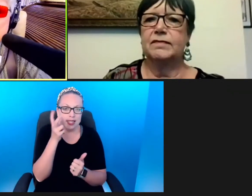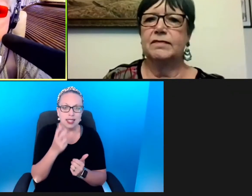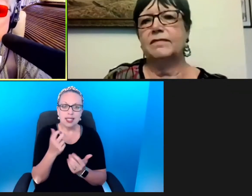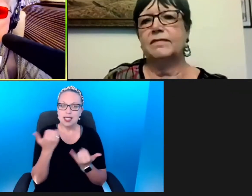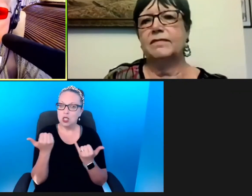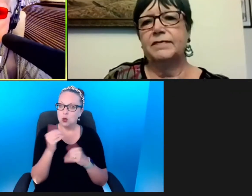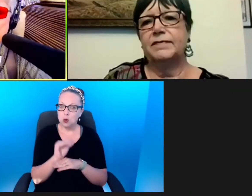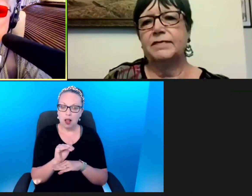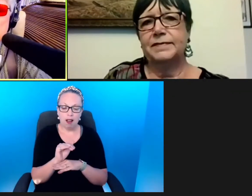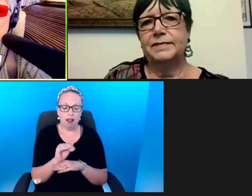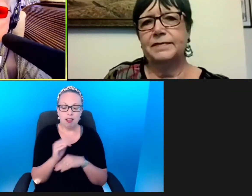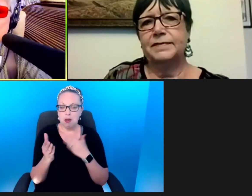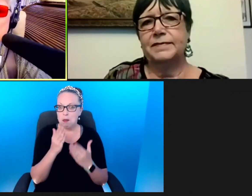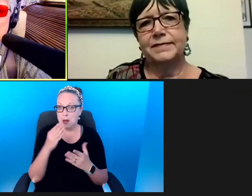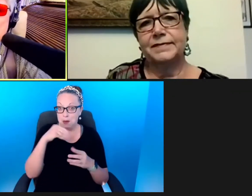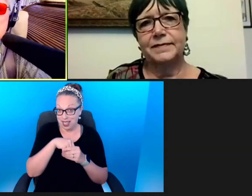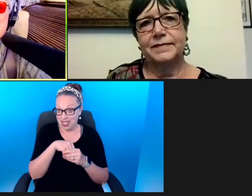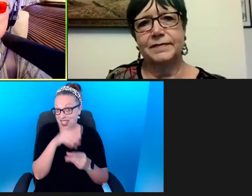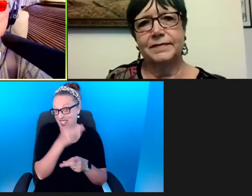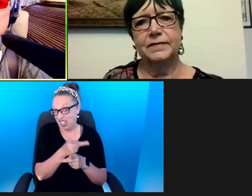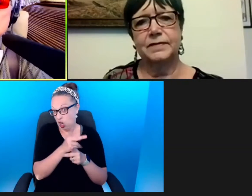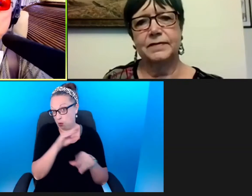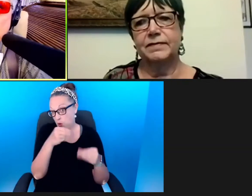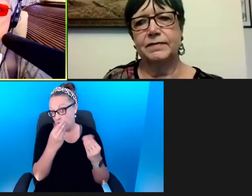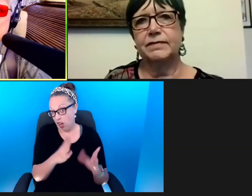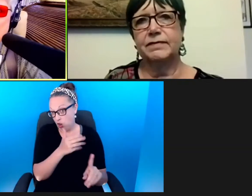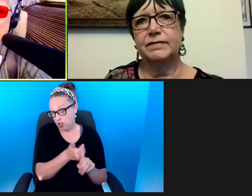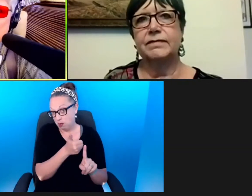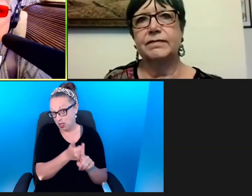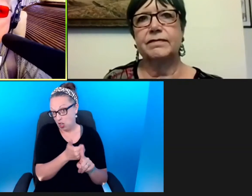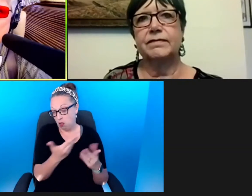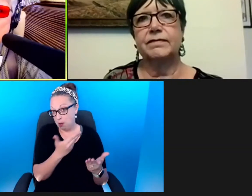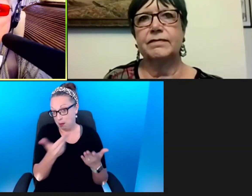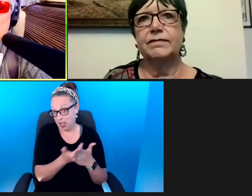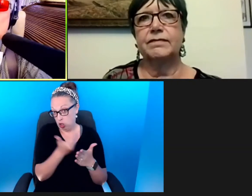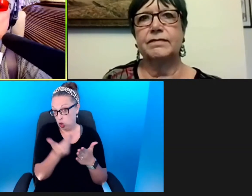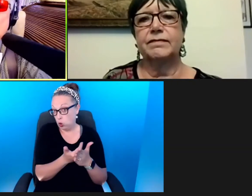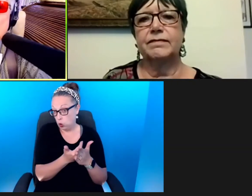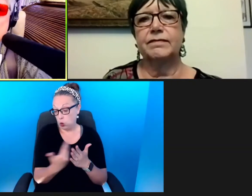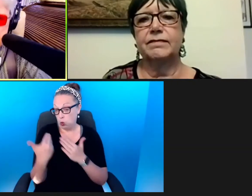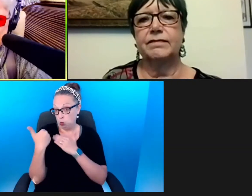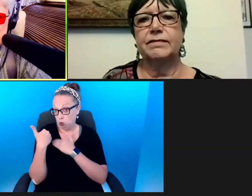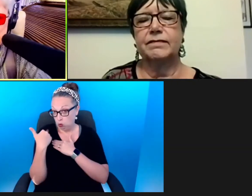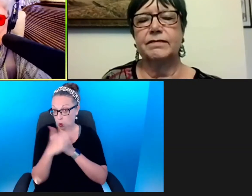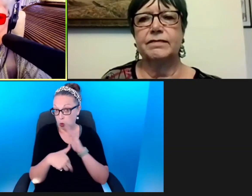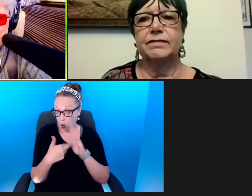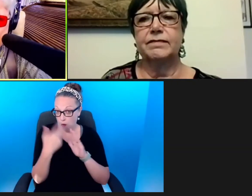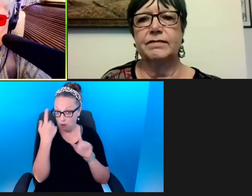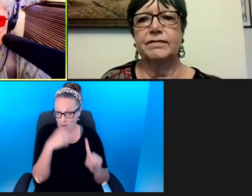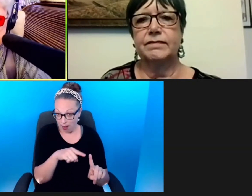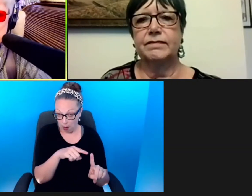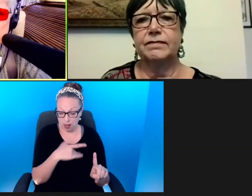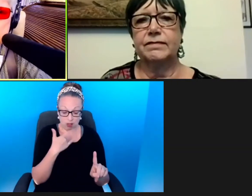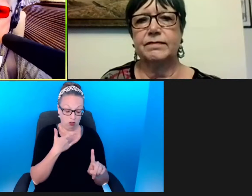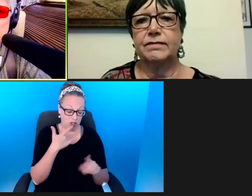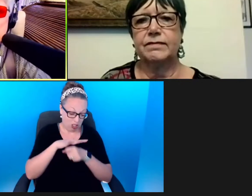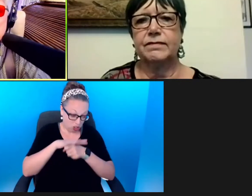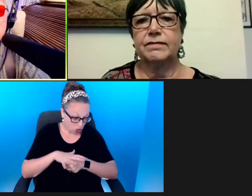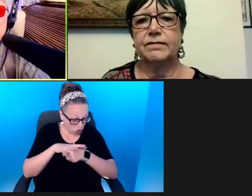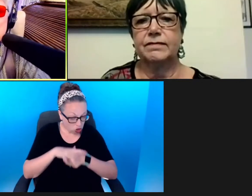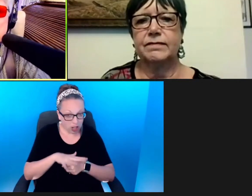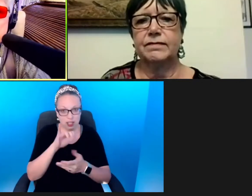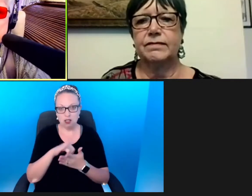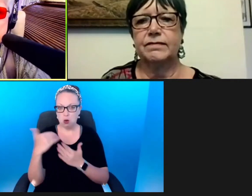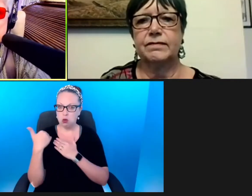who might be in a caregiving role as a new responsibility, or is feeling the strain of that